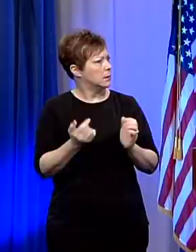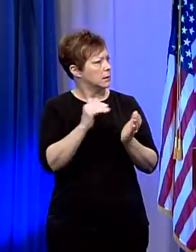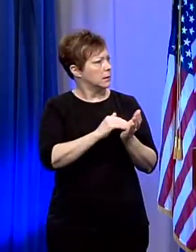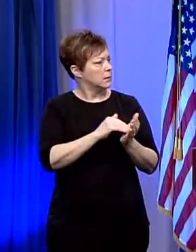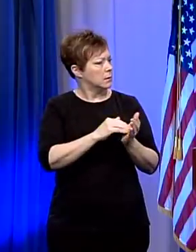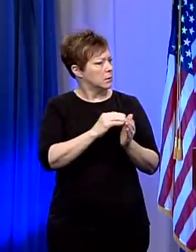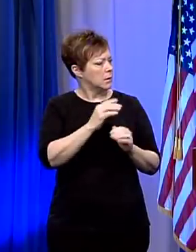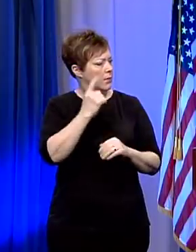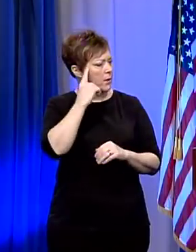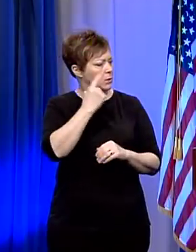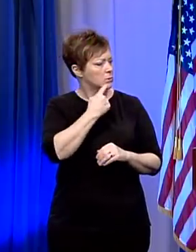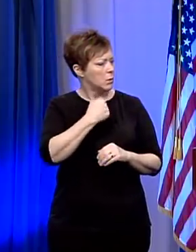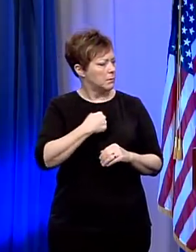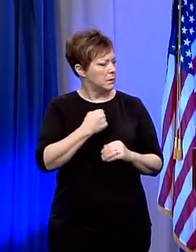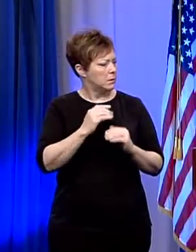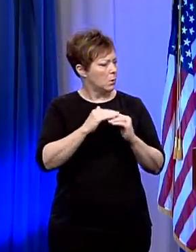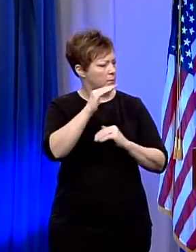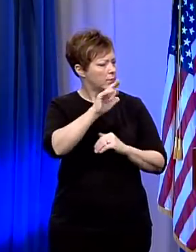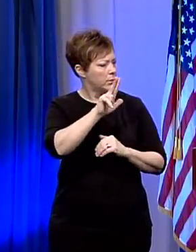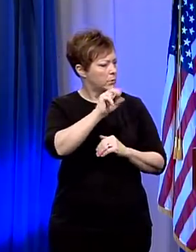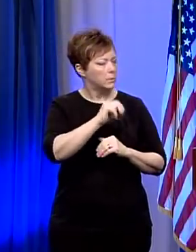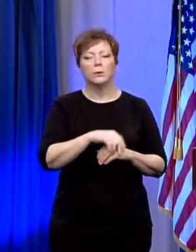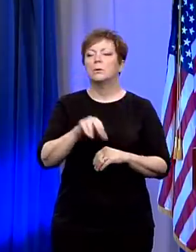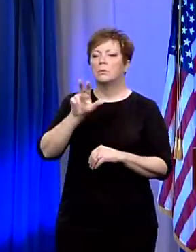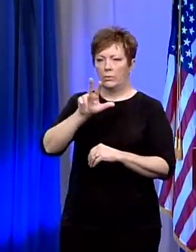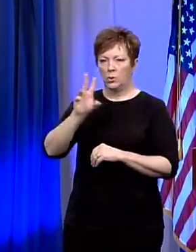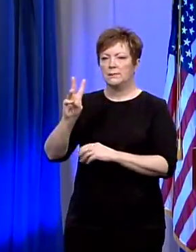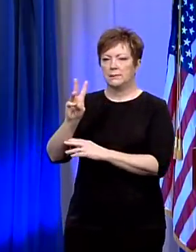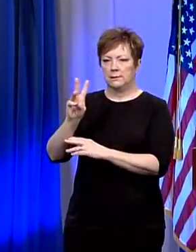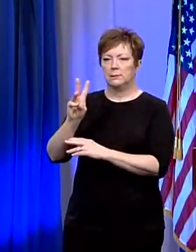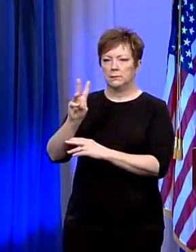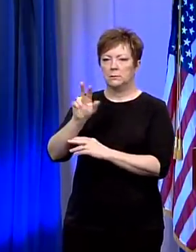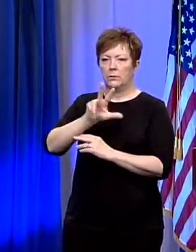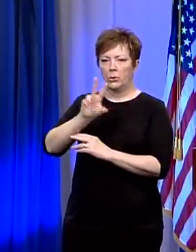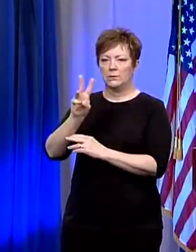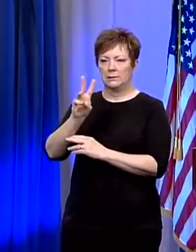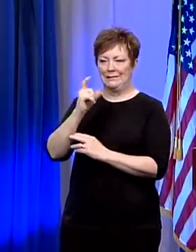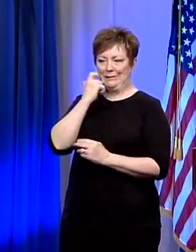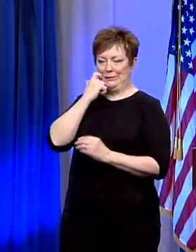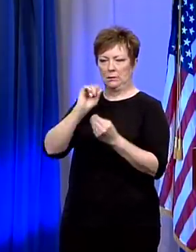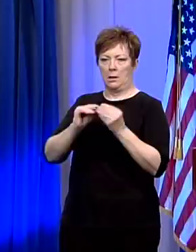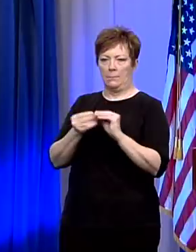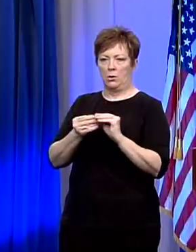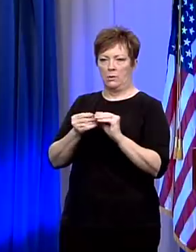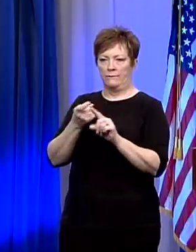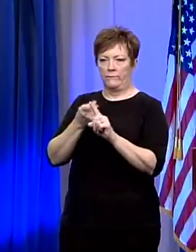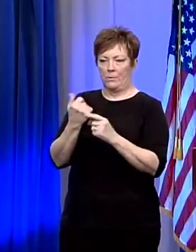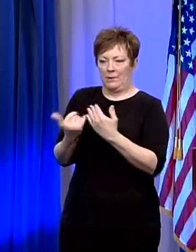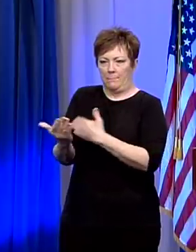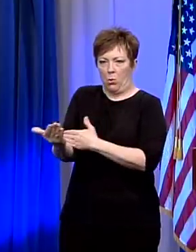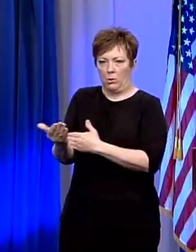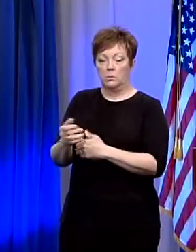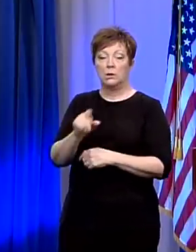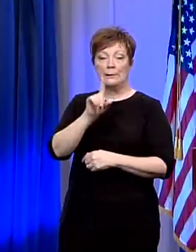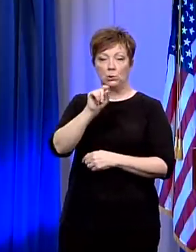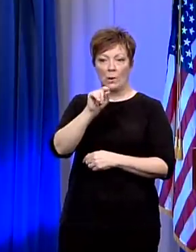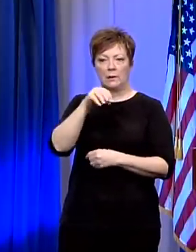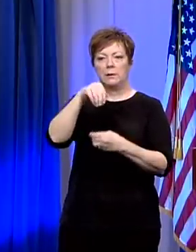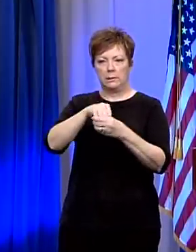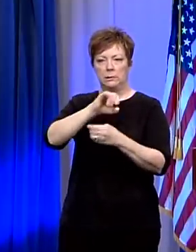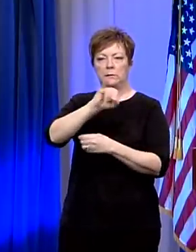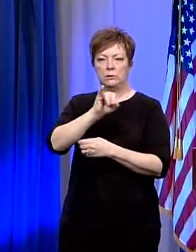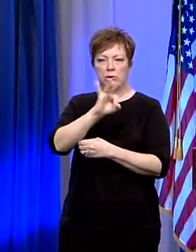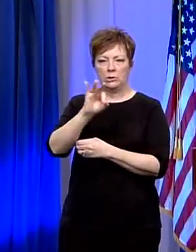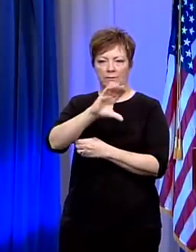said, I believe, you said it was over 36? 36 was the latest number I have from this morning, and about 20 of those were in Jefferson